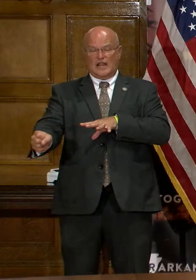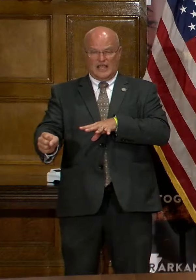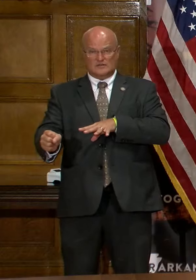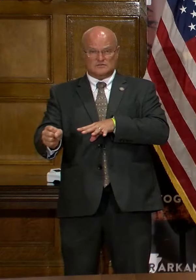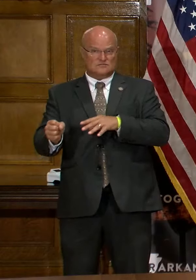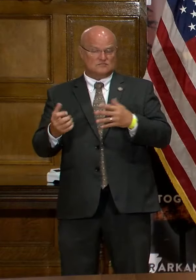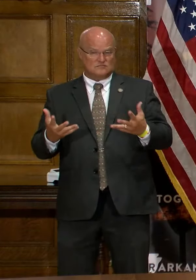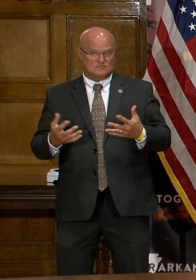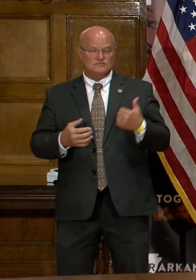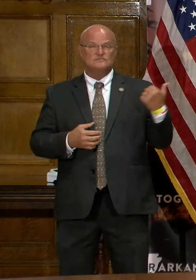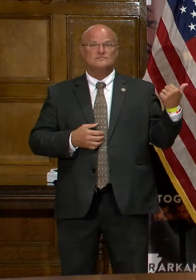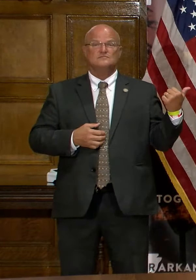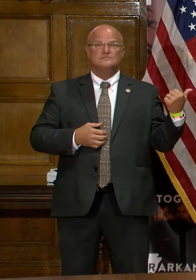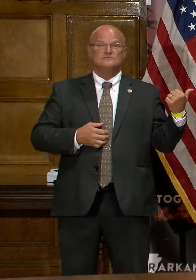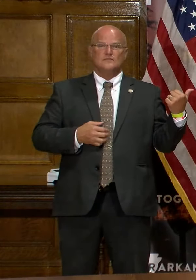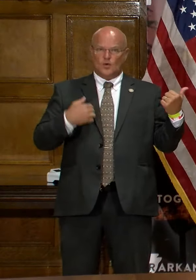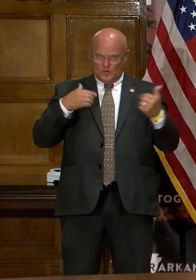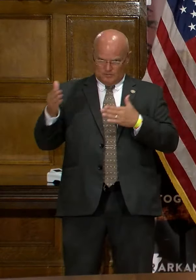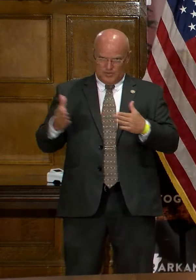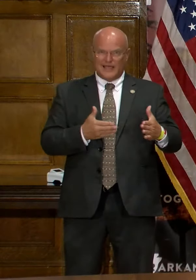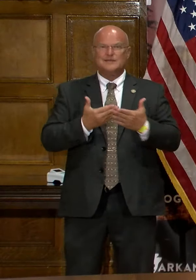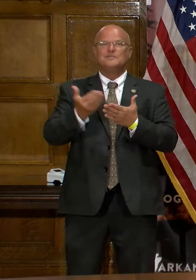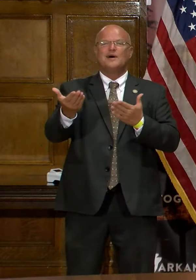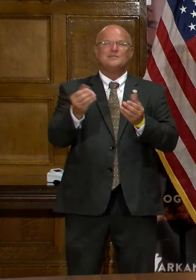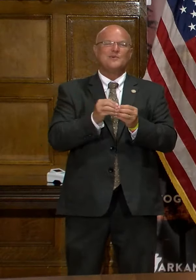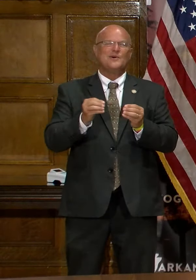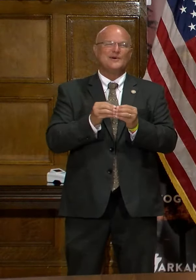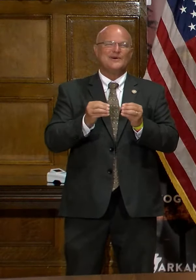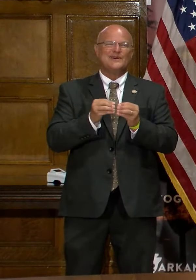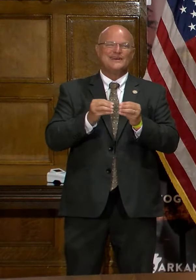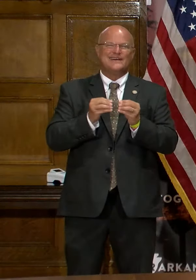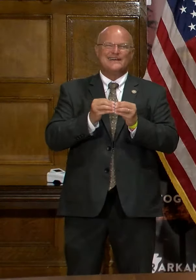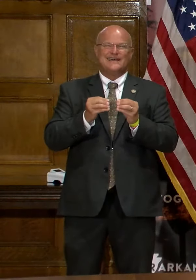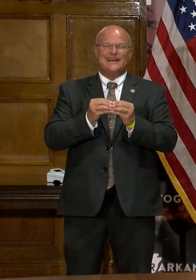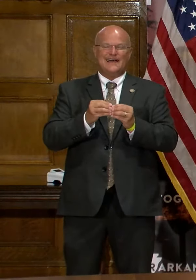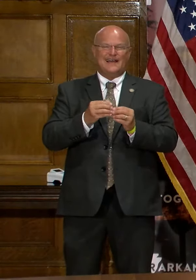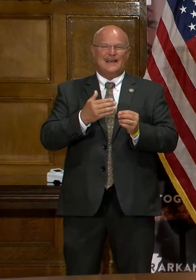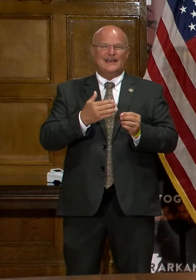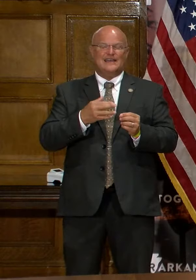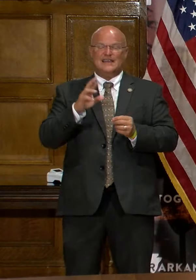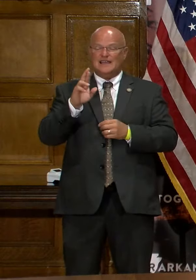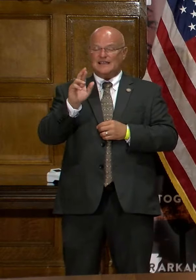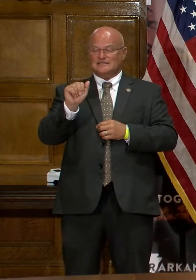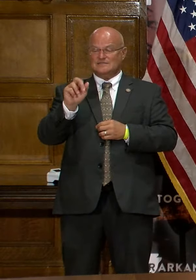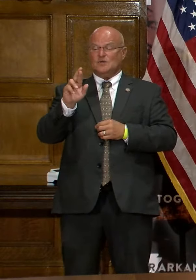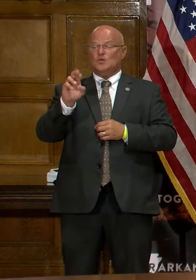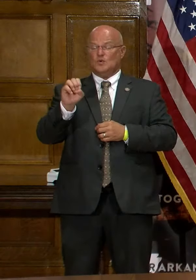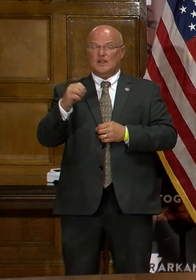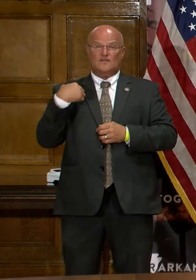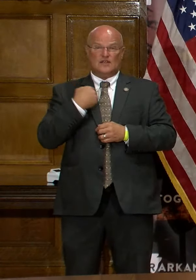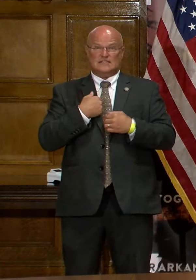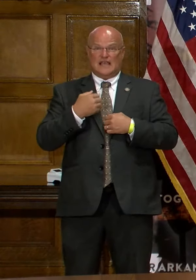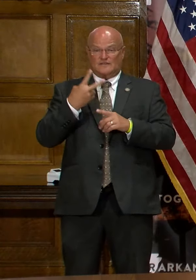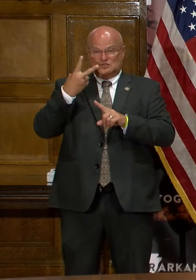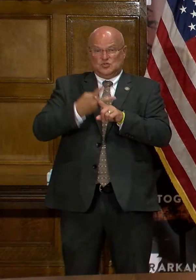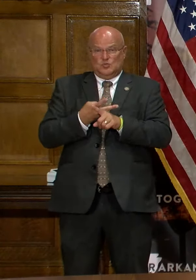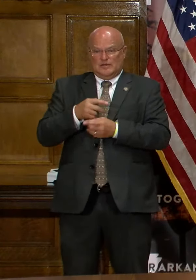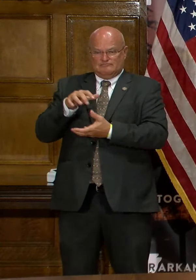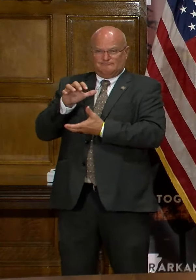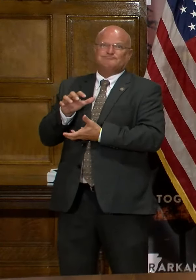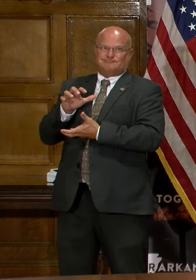more? The answer is we plan to get more. Very pleased. It's rare for us to have a 2-month